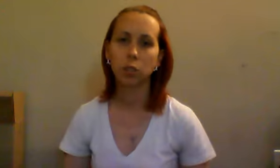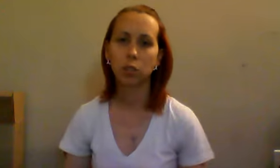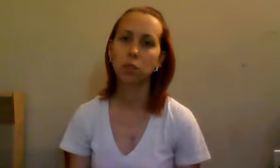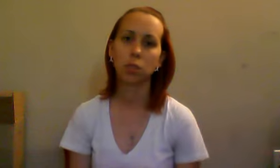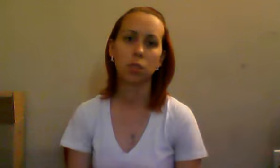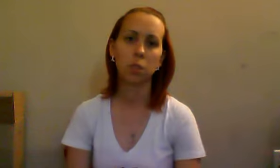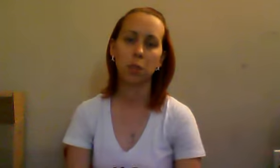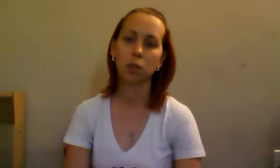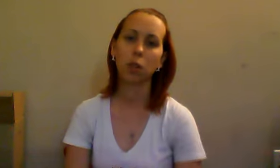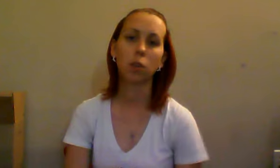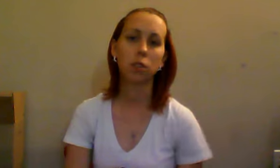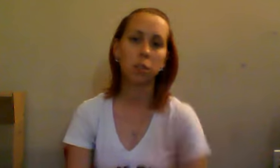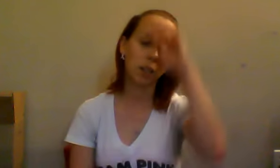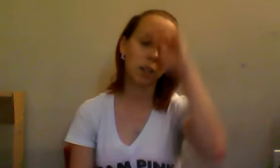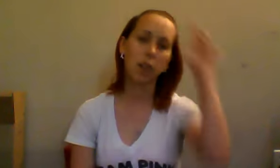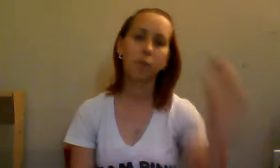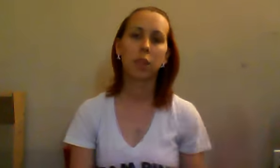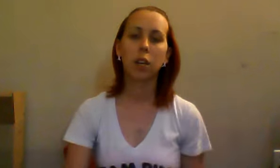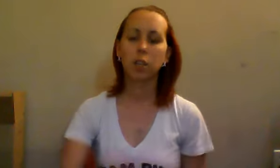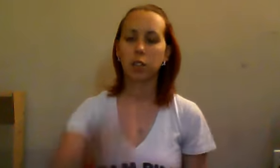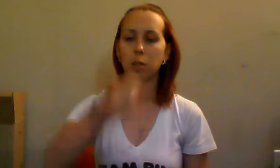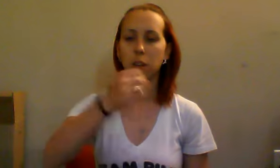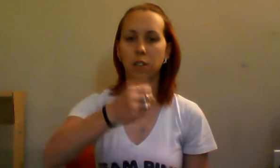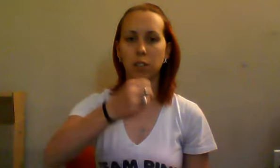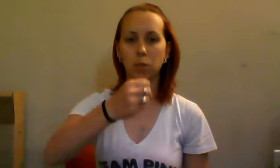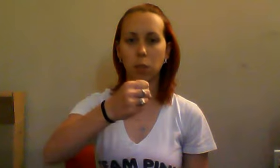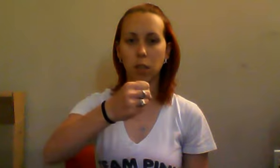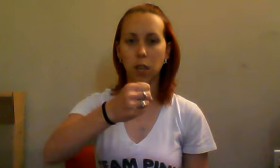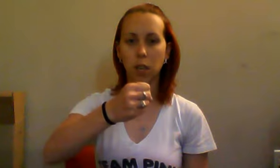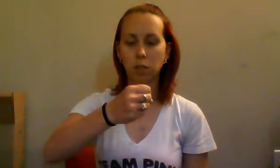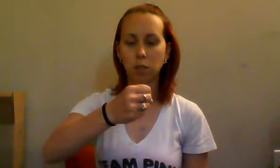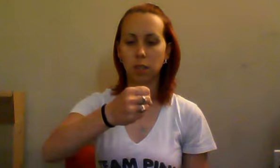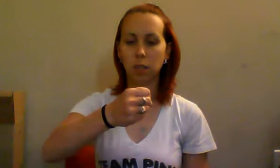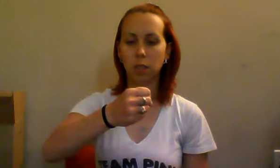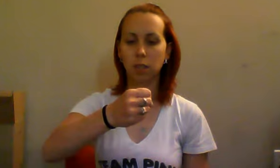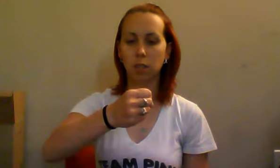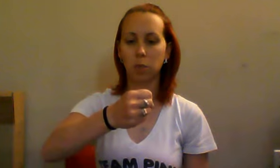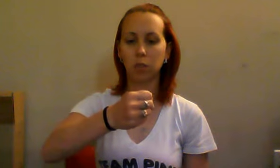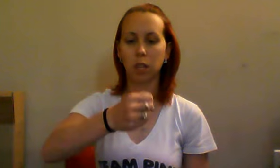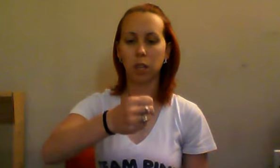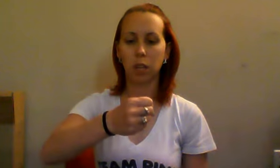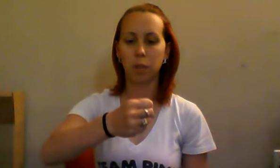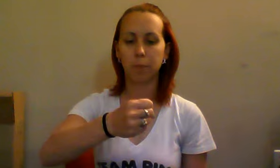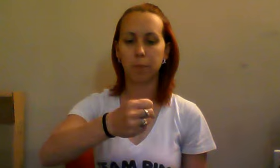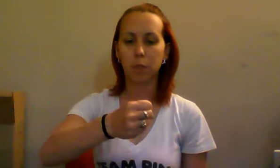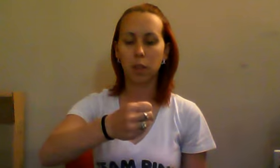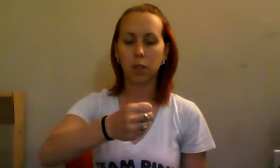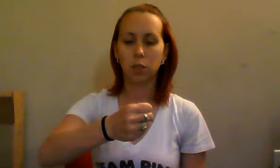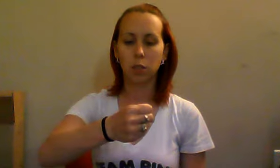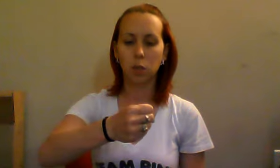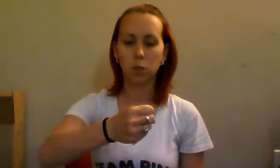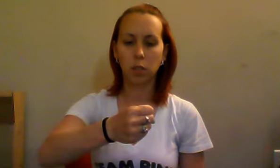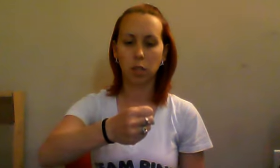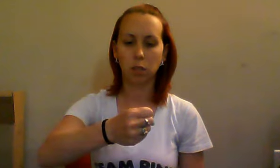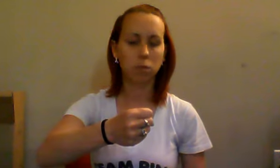shoes or zipping their coat or something like that, you're going to make a fist with one hand, just like this, almost like you're holding,